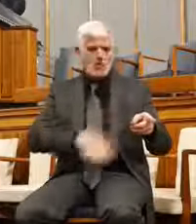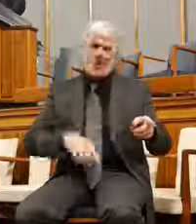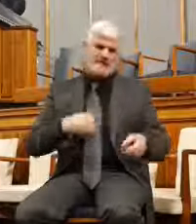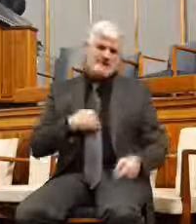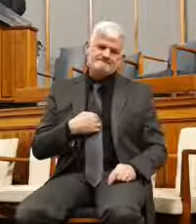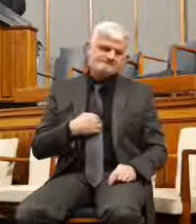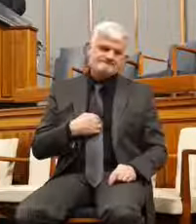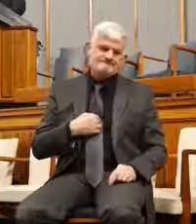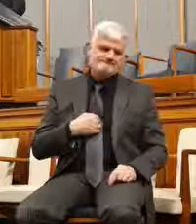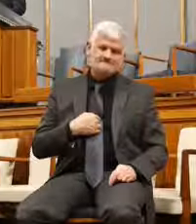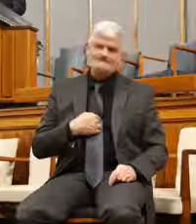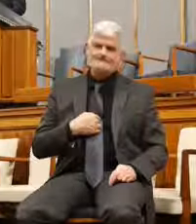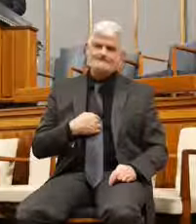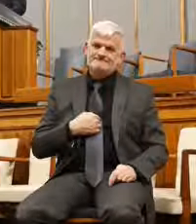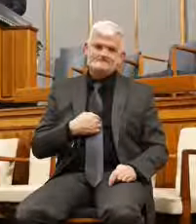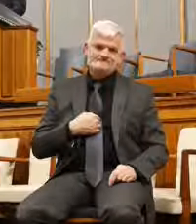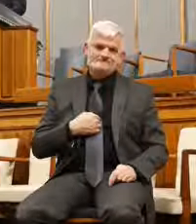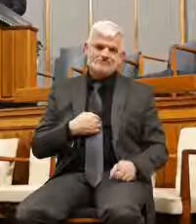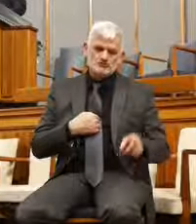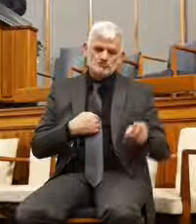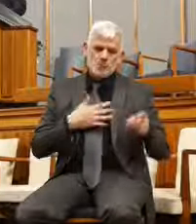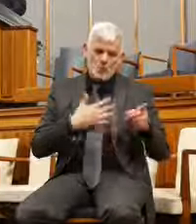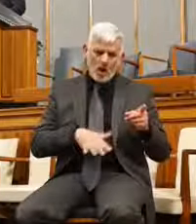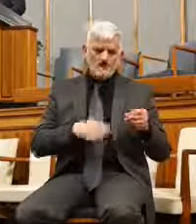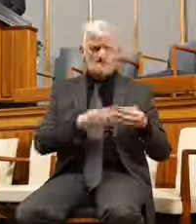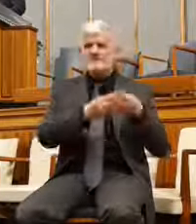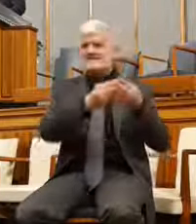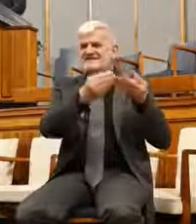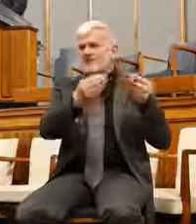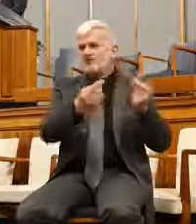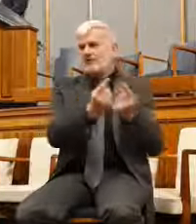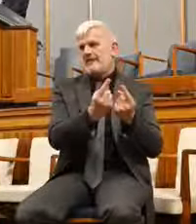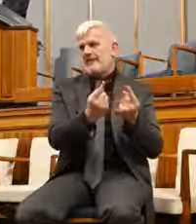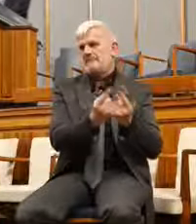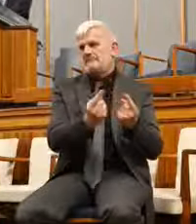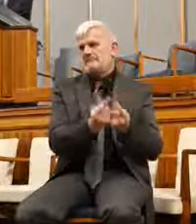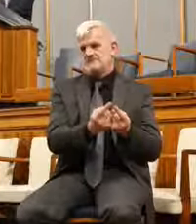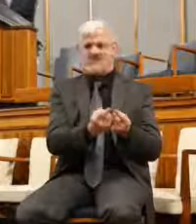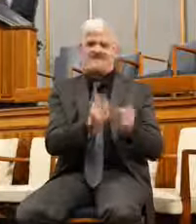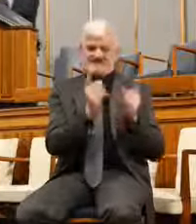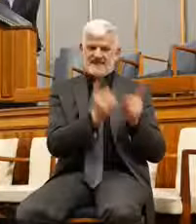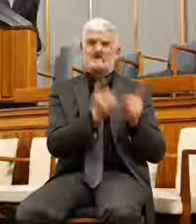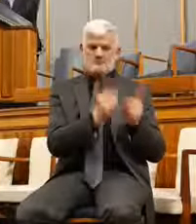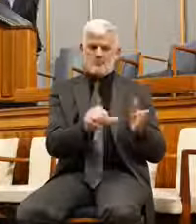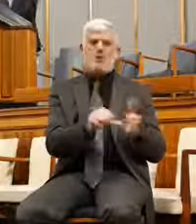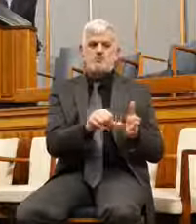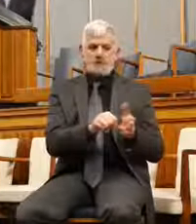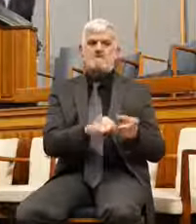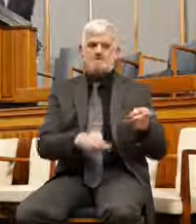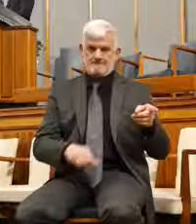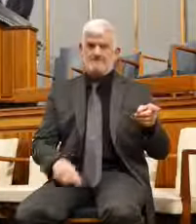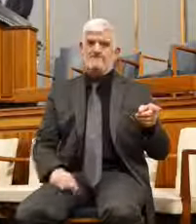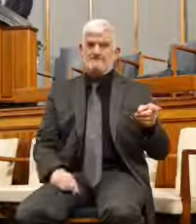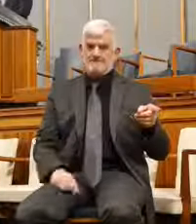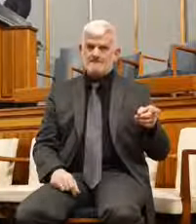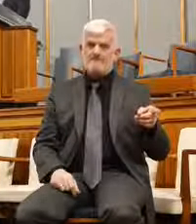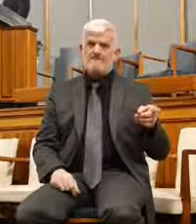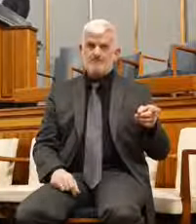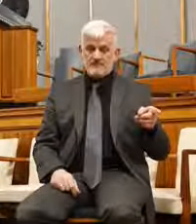just material things. You want to take me completely for granted. You want to take what I've given